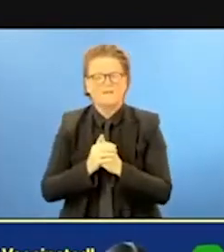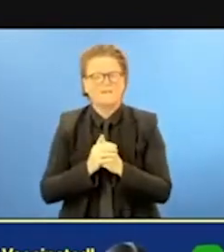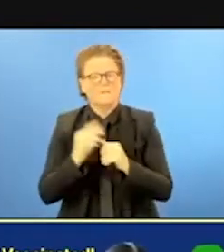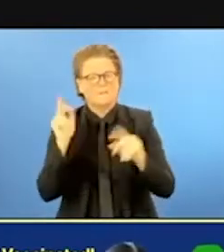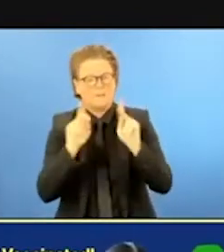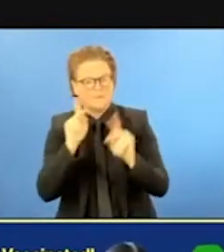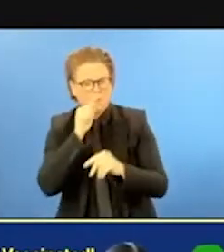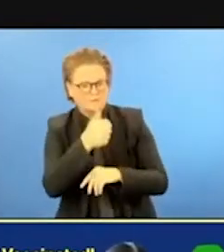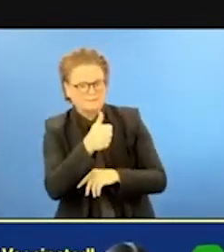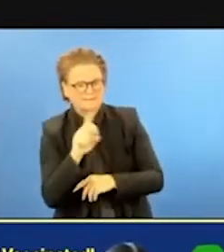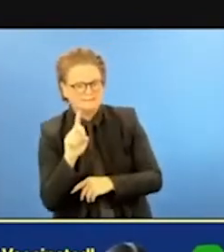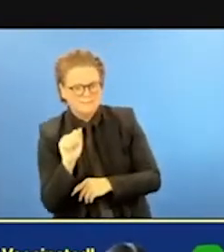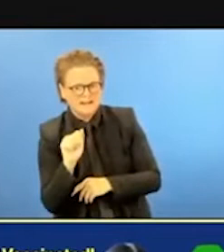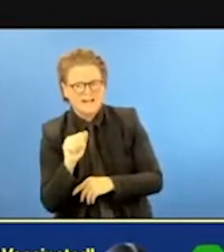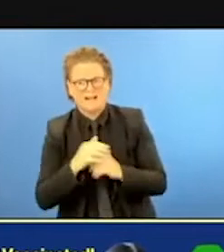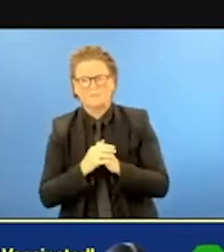to schedule an appointment.